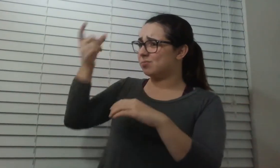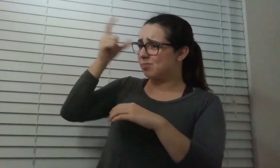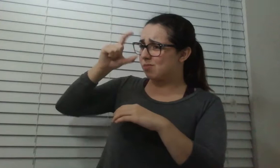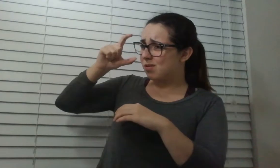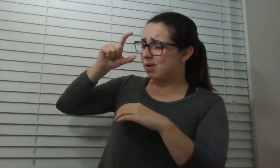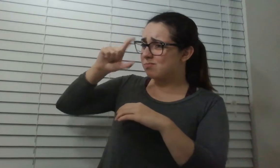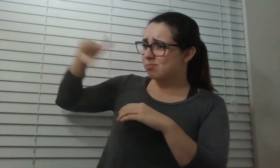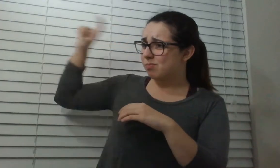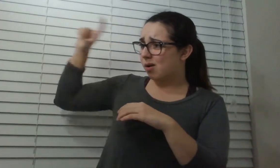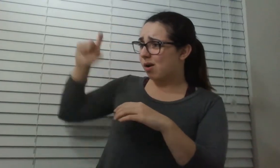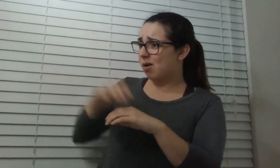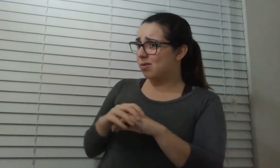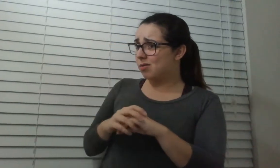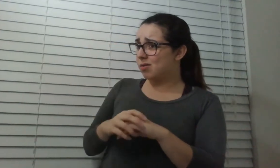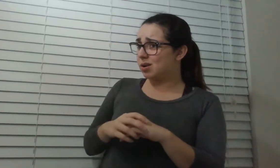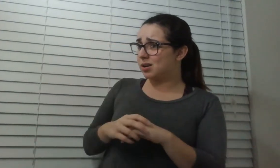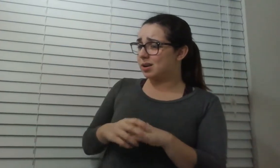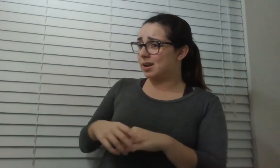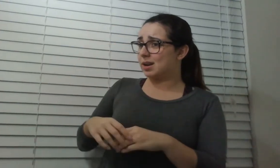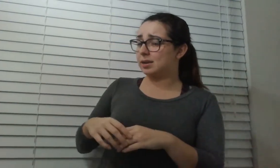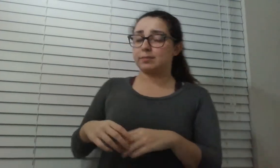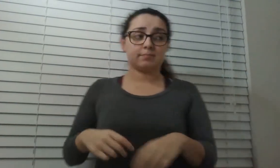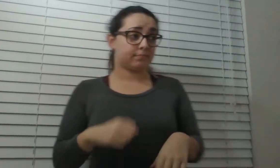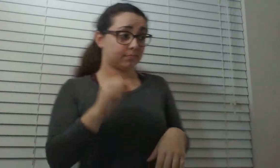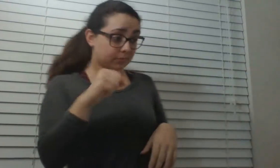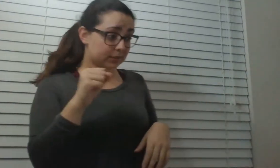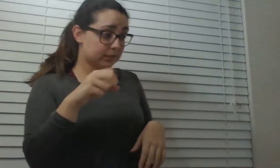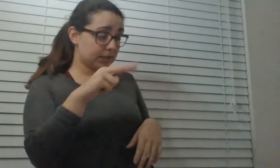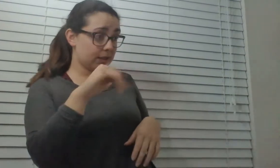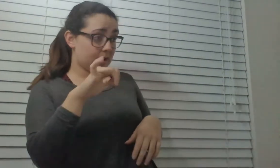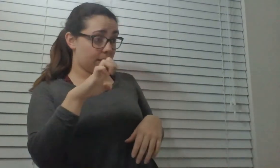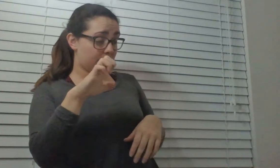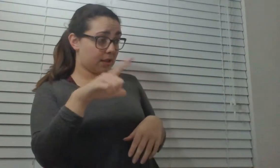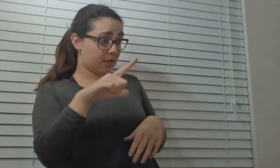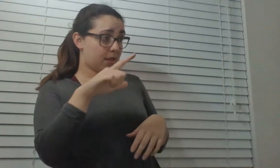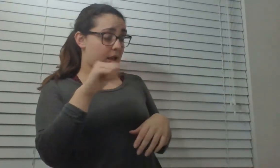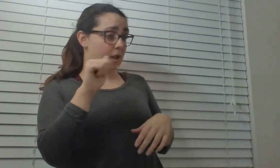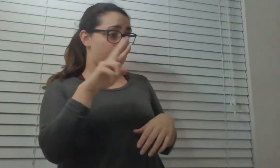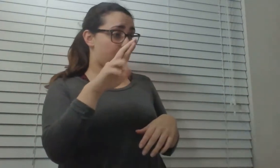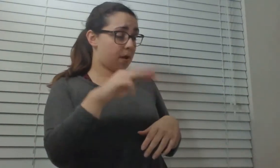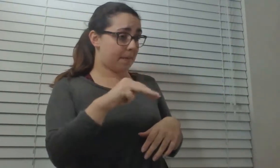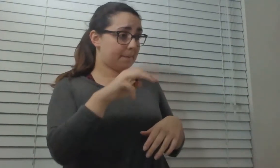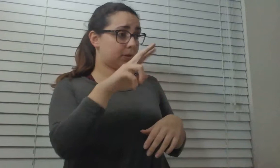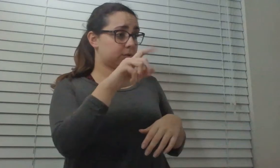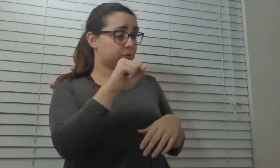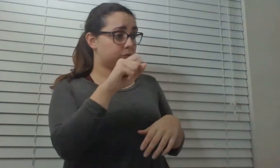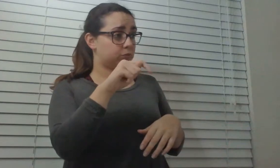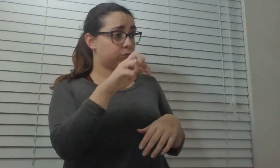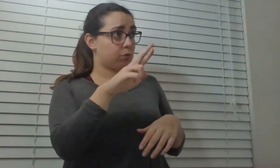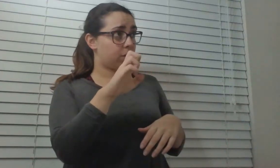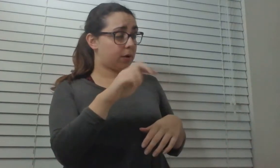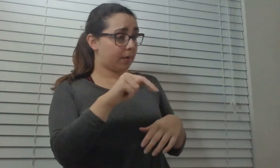in 1969. Oh my God! It was in a little glass box. You could see it was